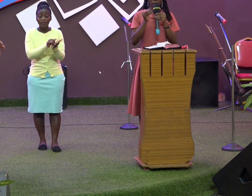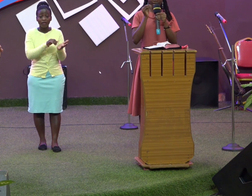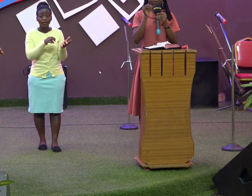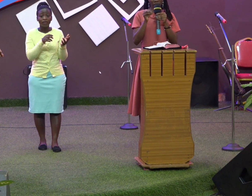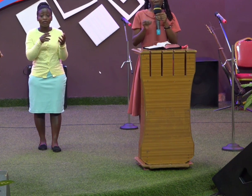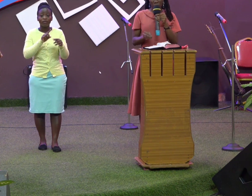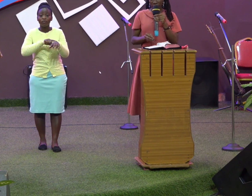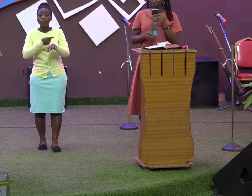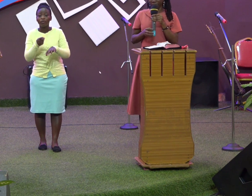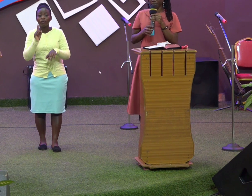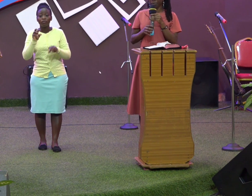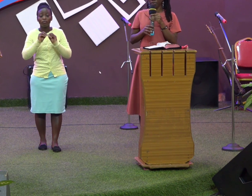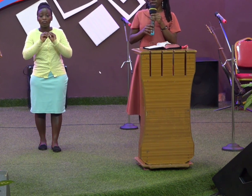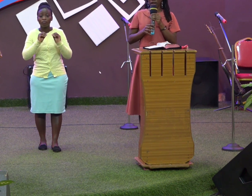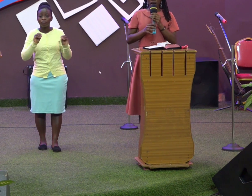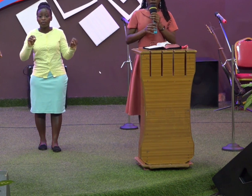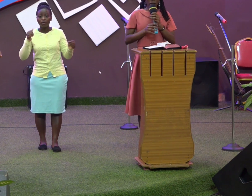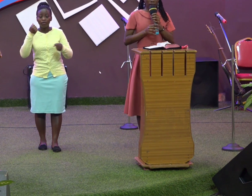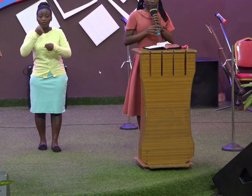you not fulfill the desires of the body, that